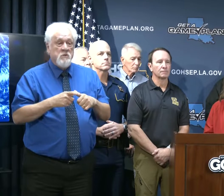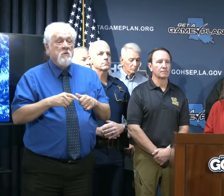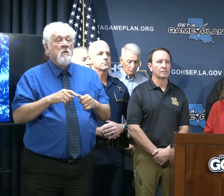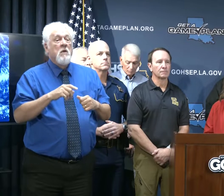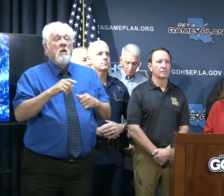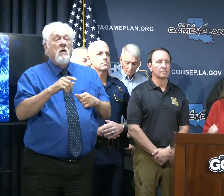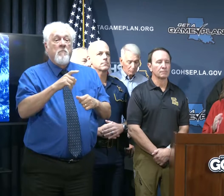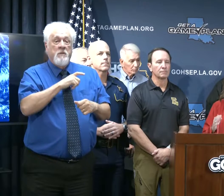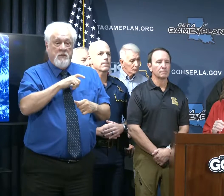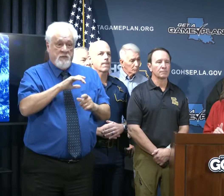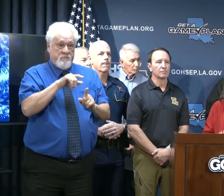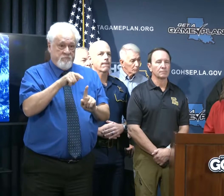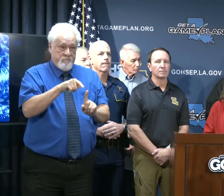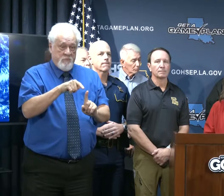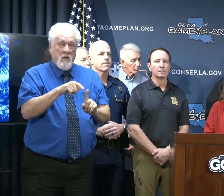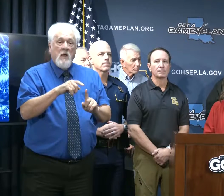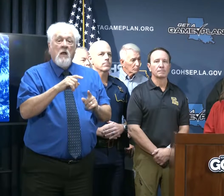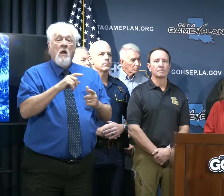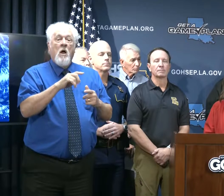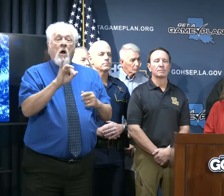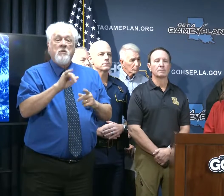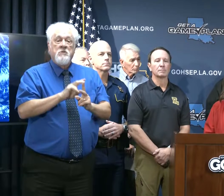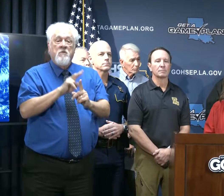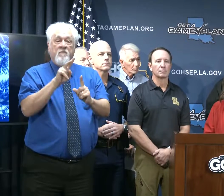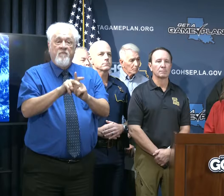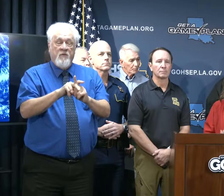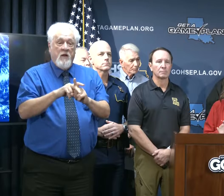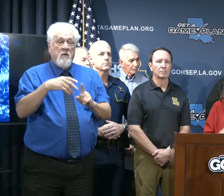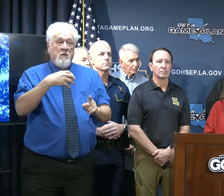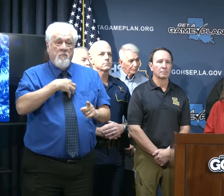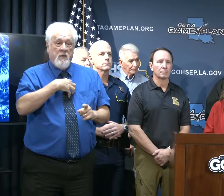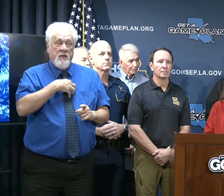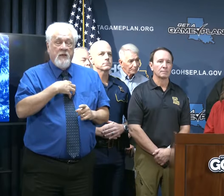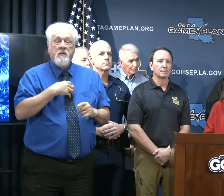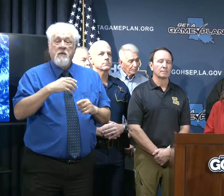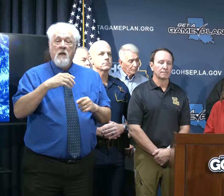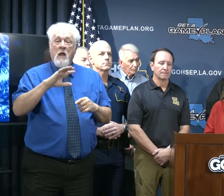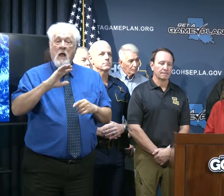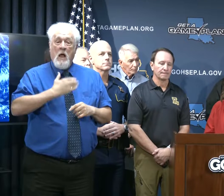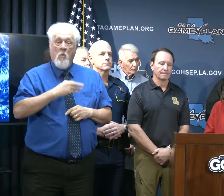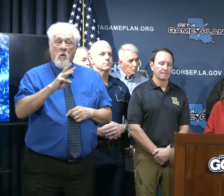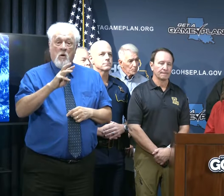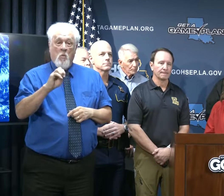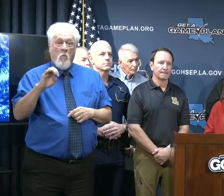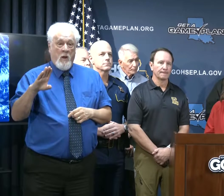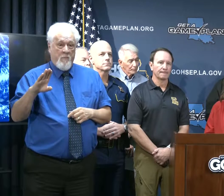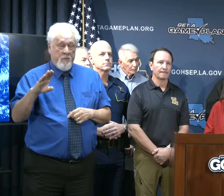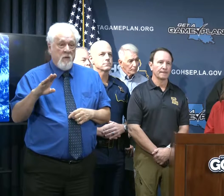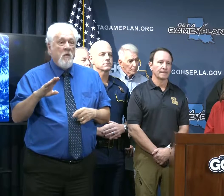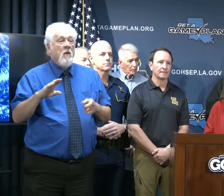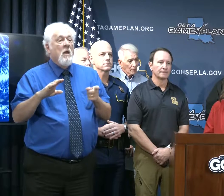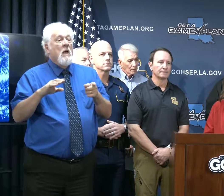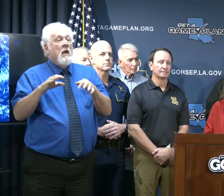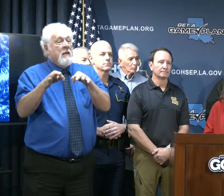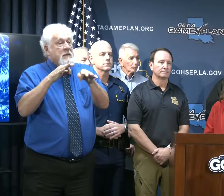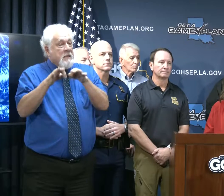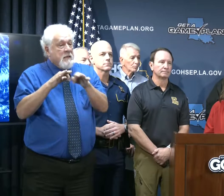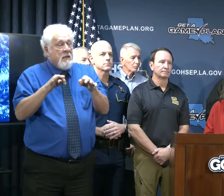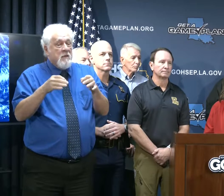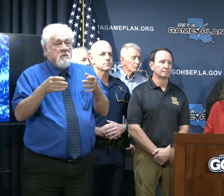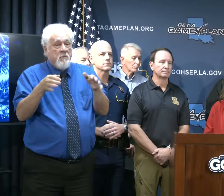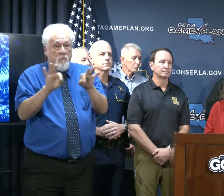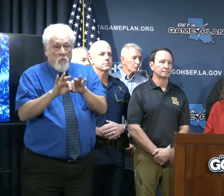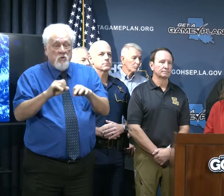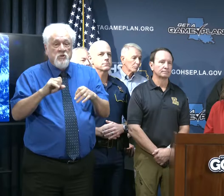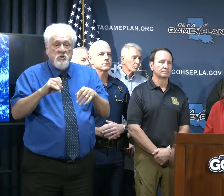law enforcement. You can also file a complaint at our website. The details matter, so when you do that, I would urge you to use as much